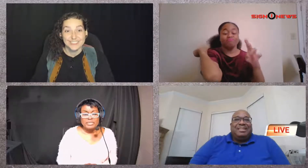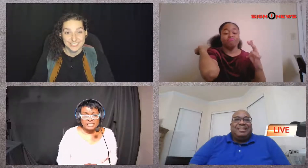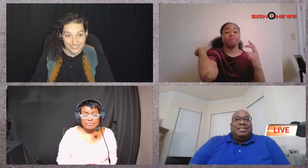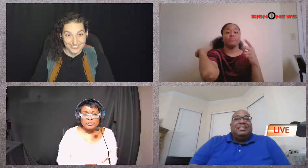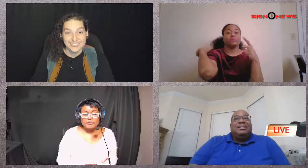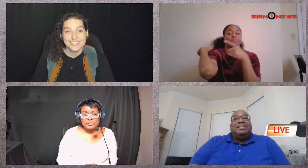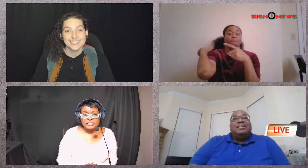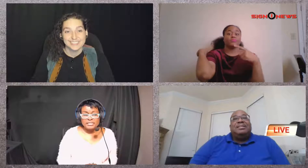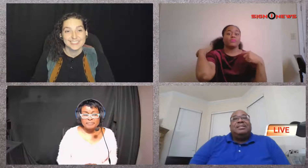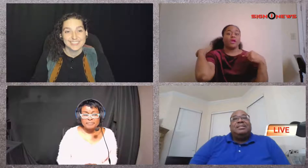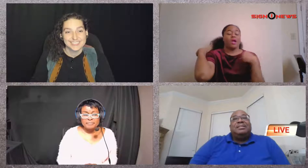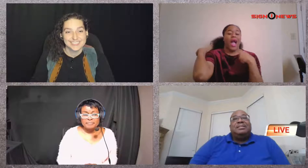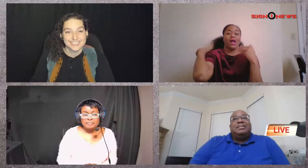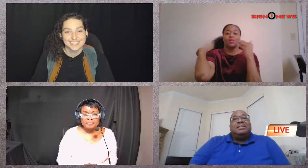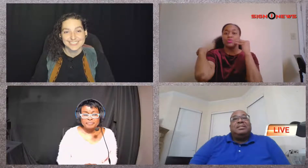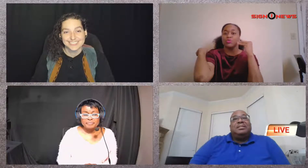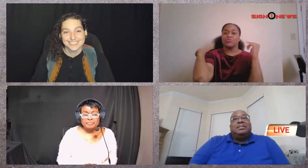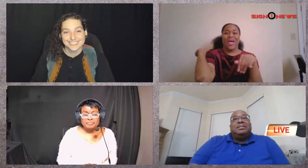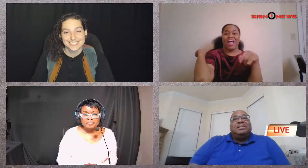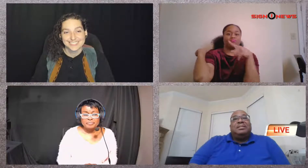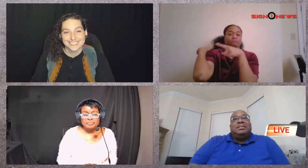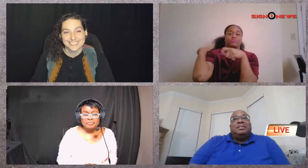So when I went to Hampton University,